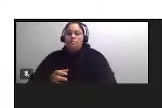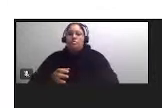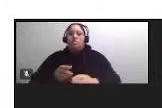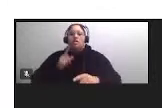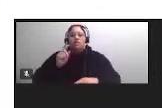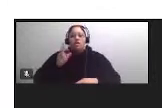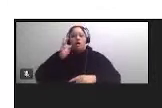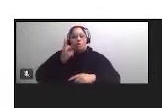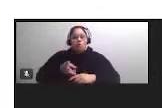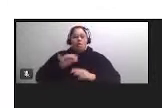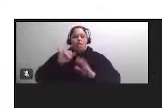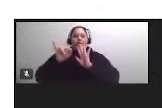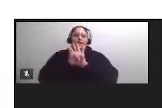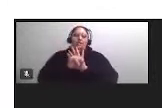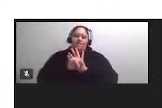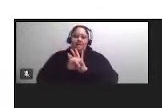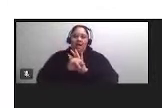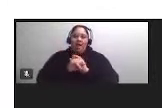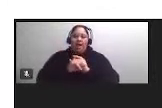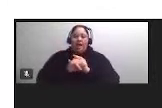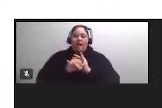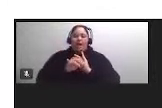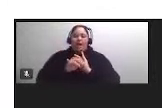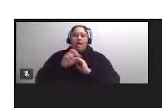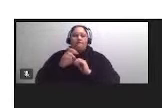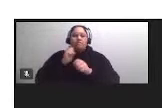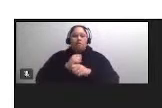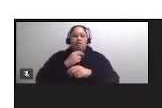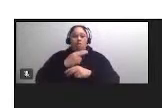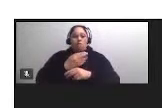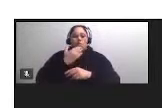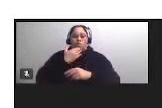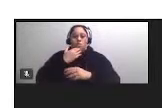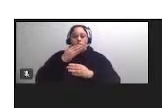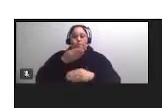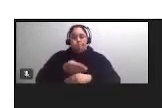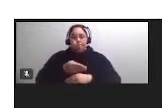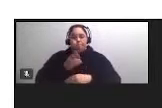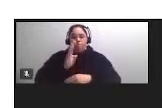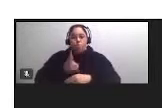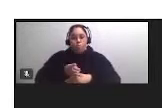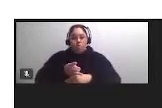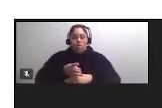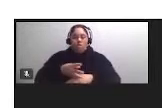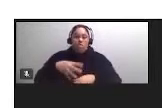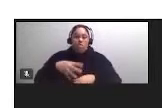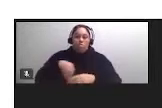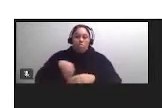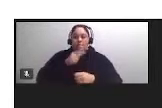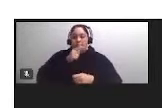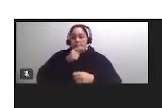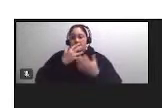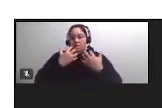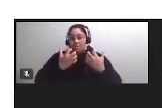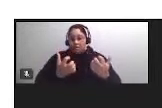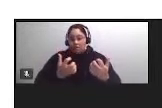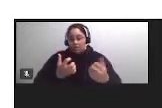will identify the stakeholders that would be attending the public